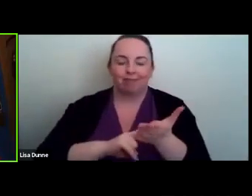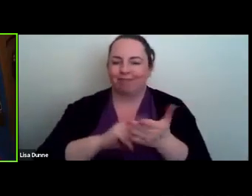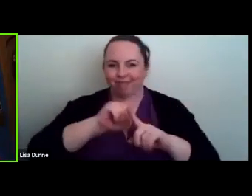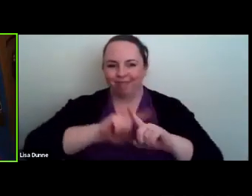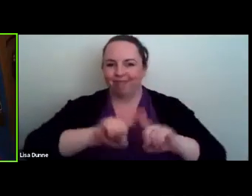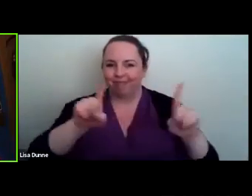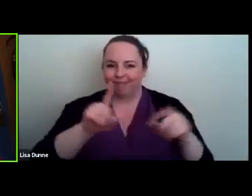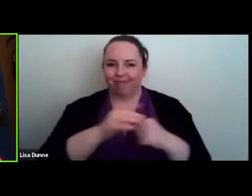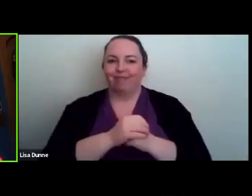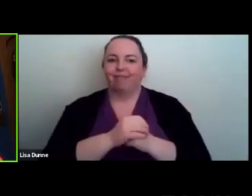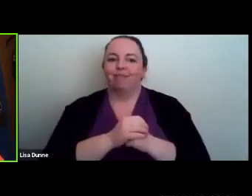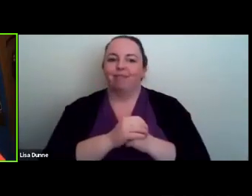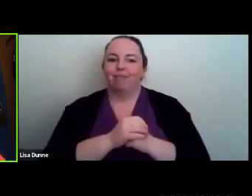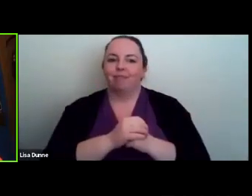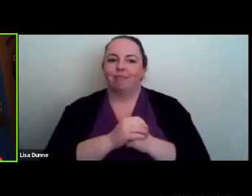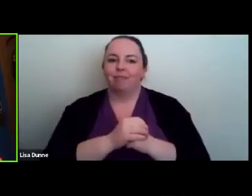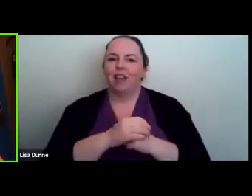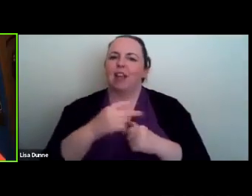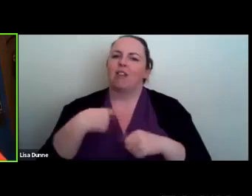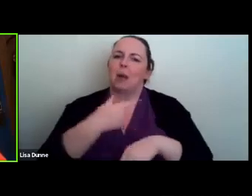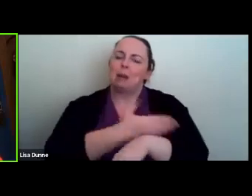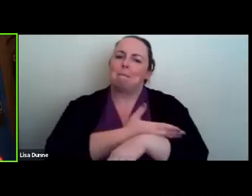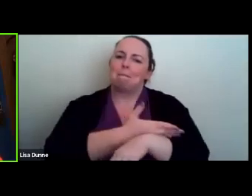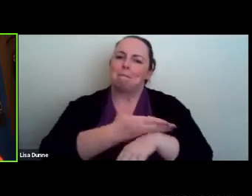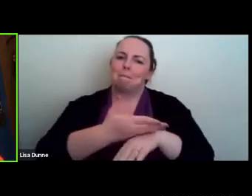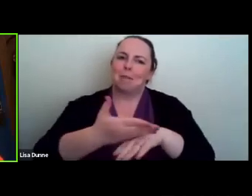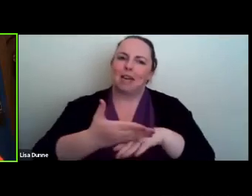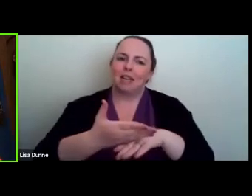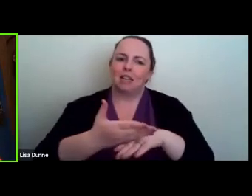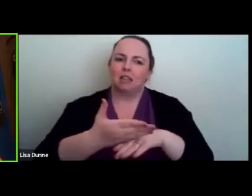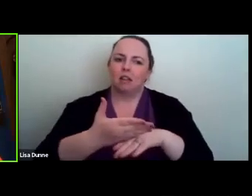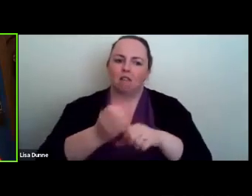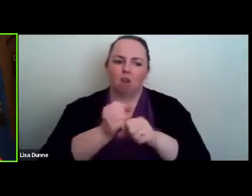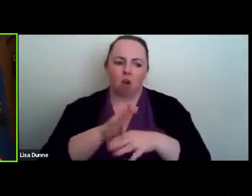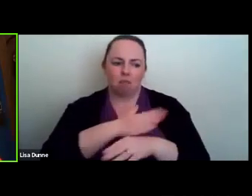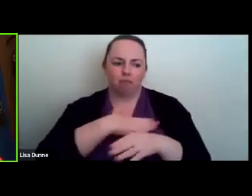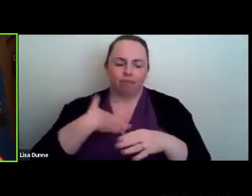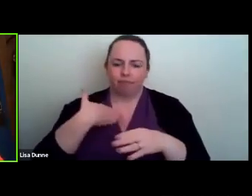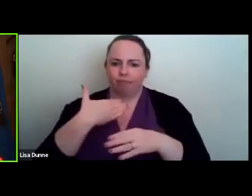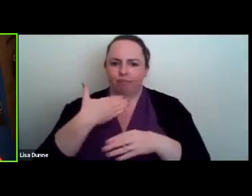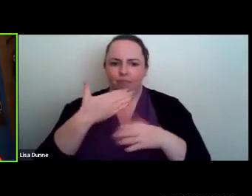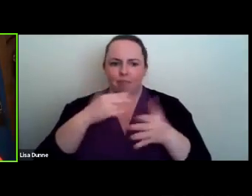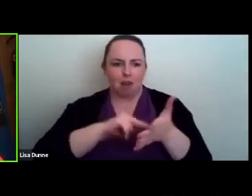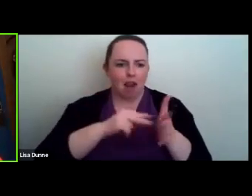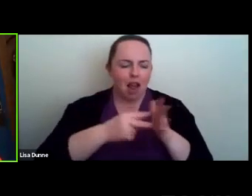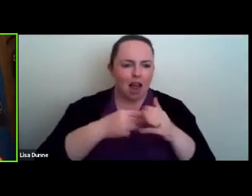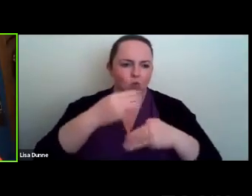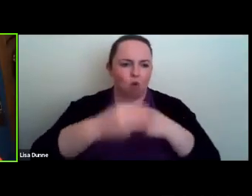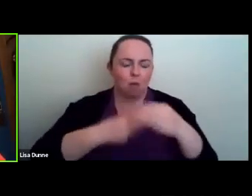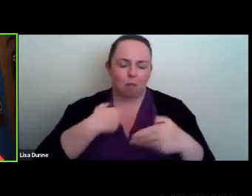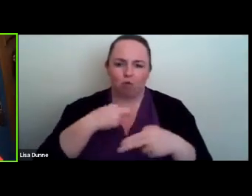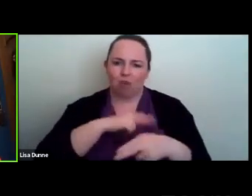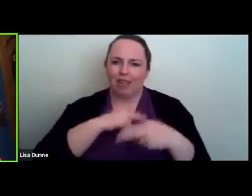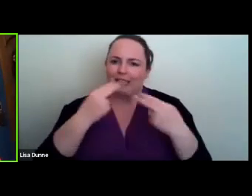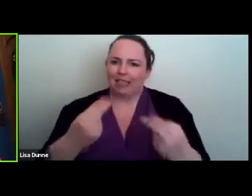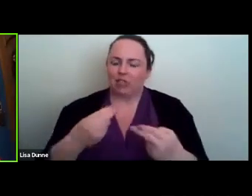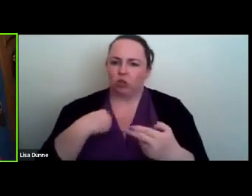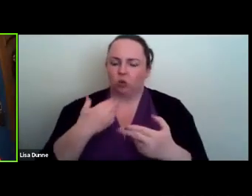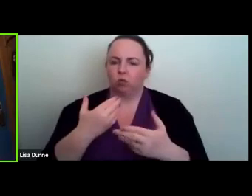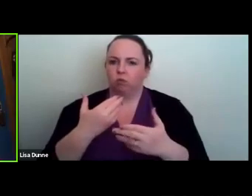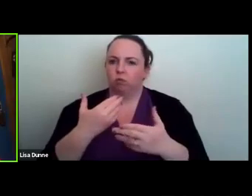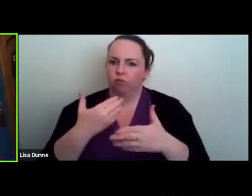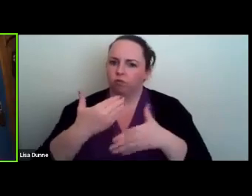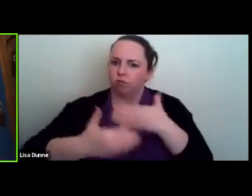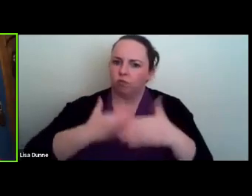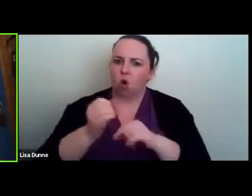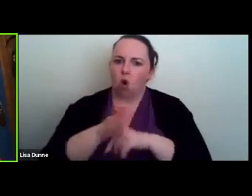and disabled voices at the very beginning and at the epicenter of all our plans and progress is something that we really need to activate in all of our